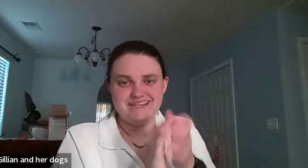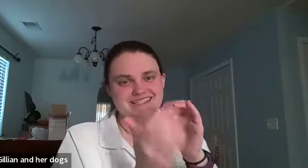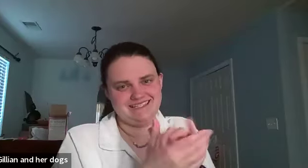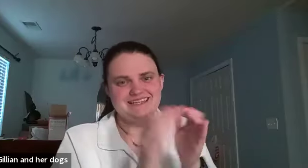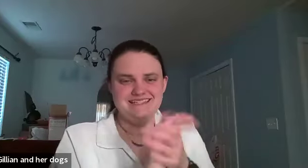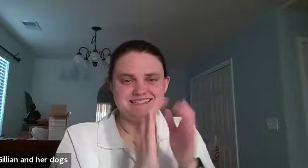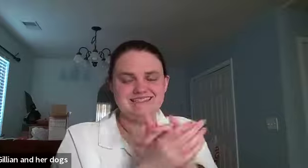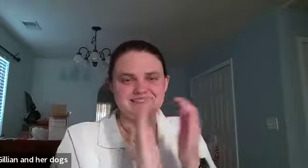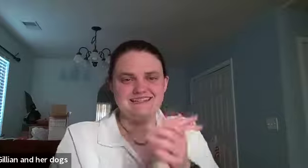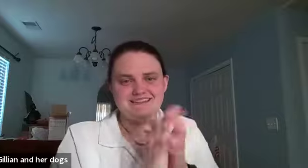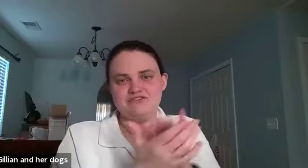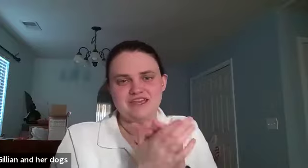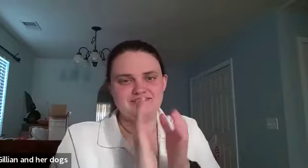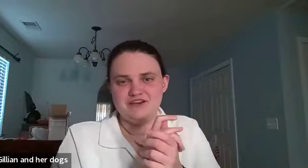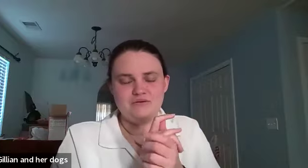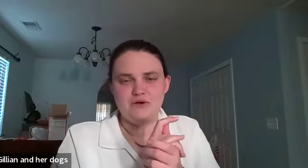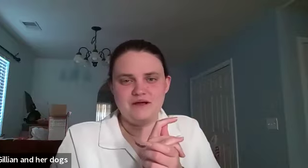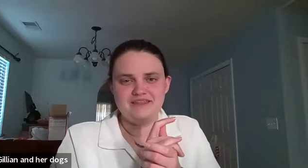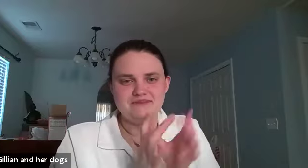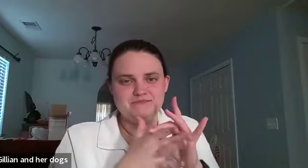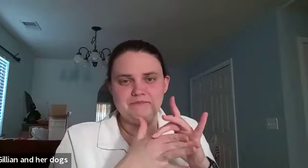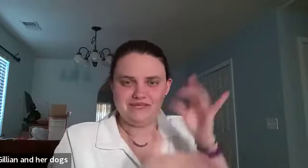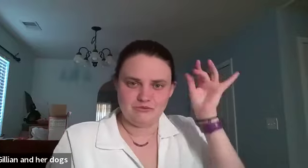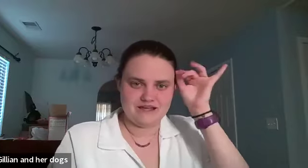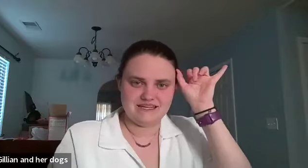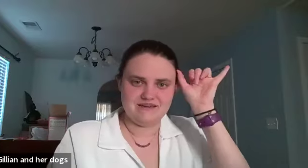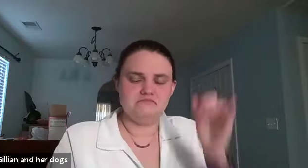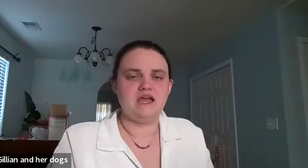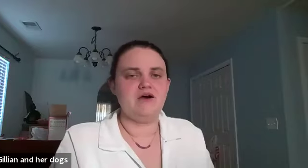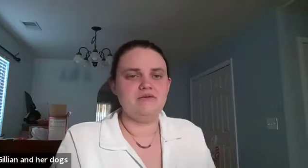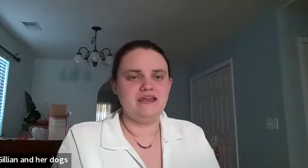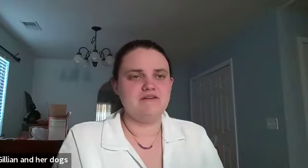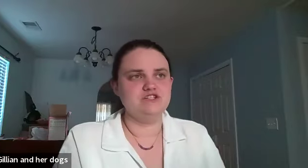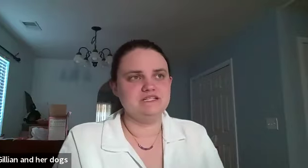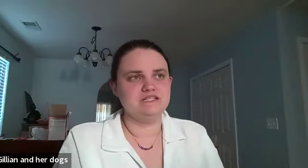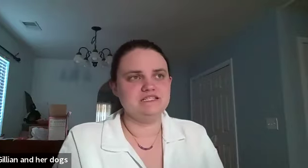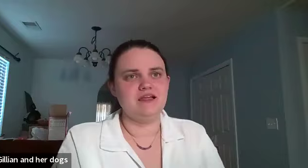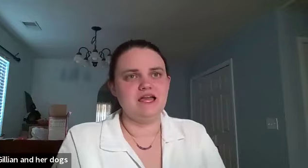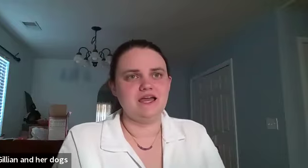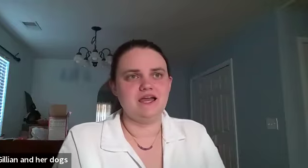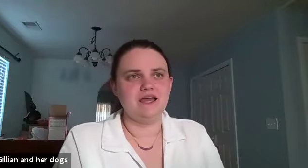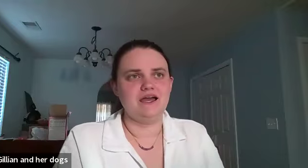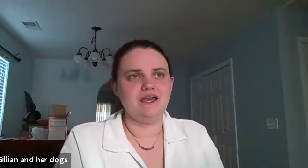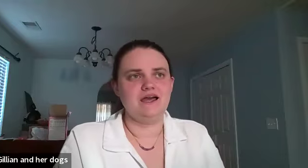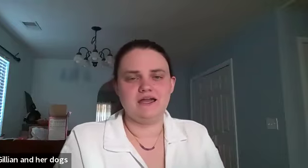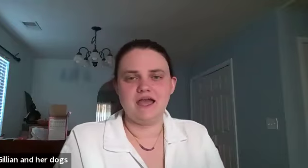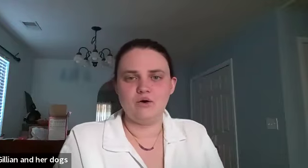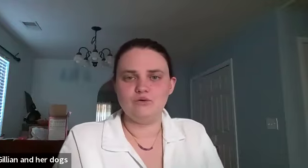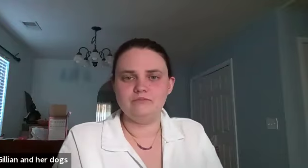because it's this, they think they don't know what it means by meat wise, like a cow, and having to explain like a cow,